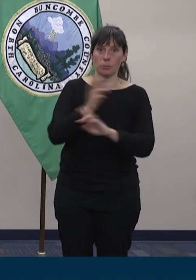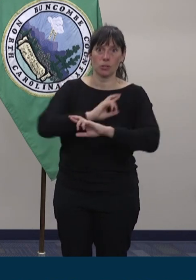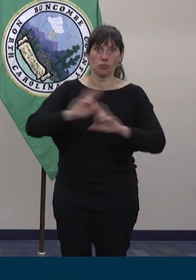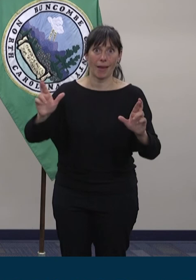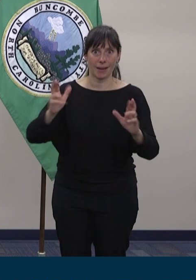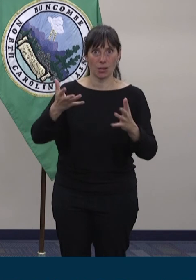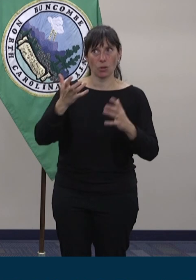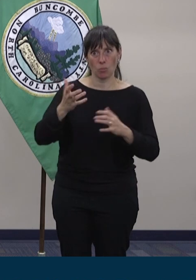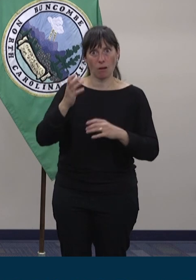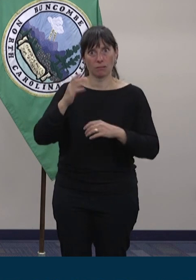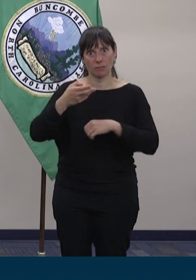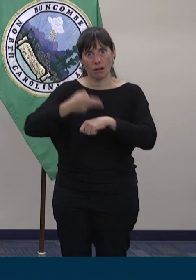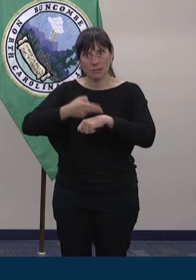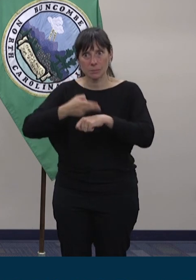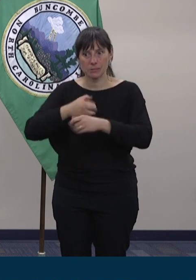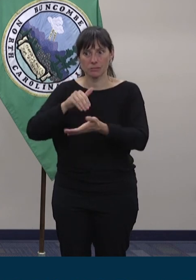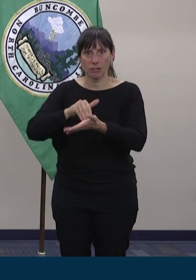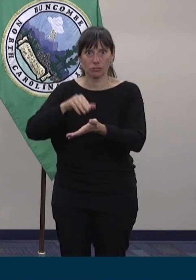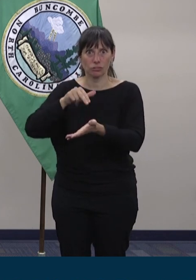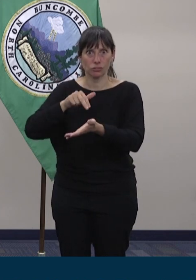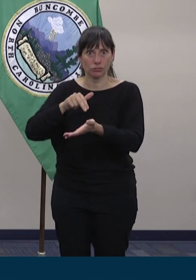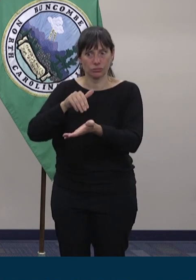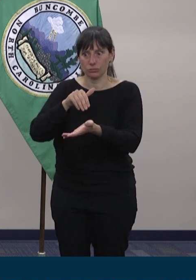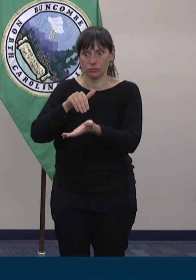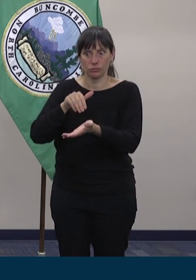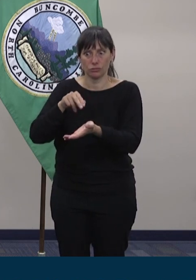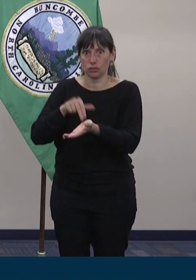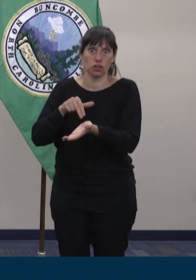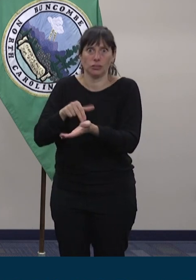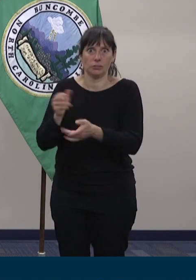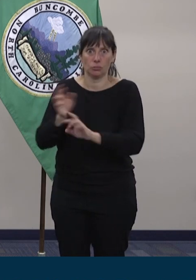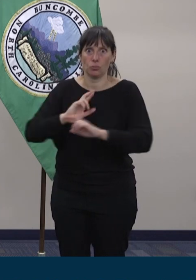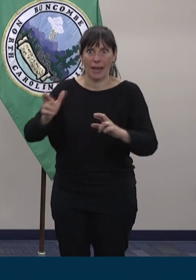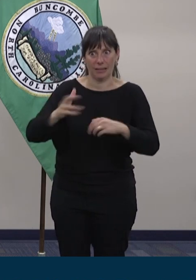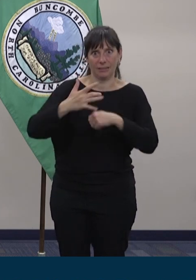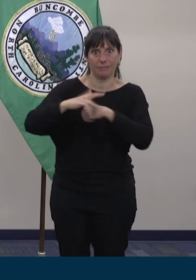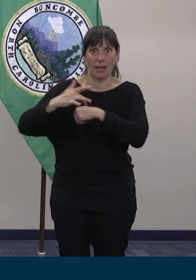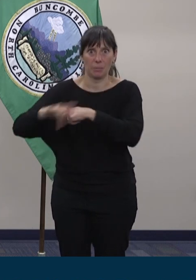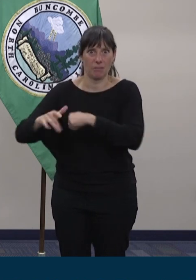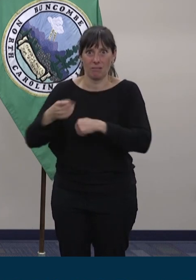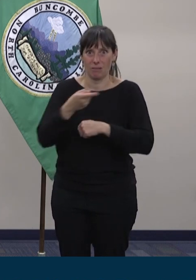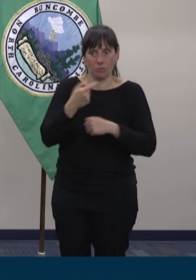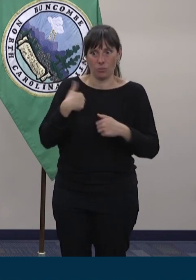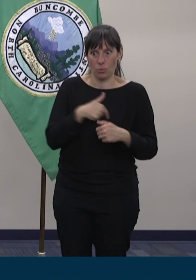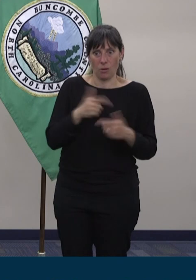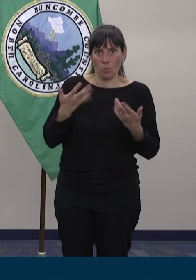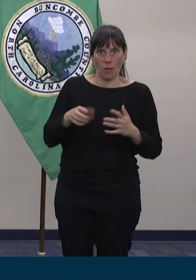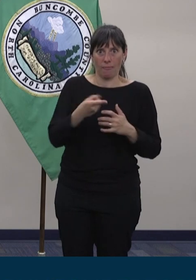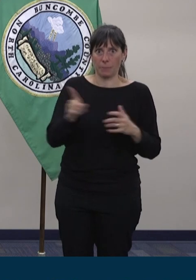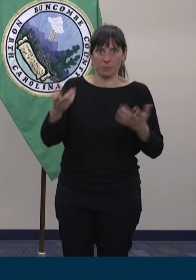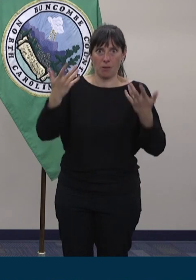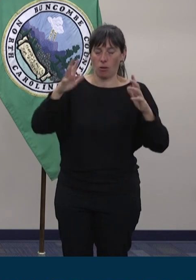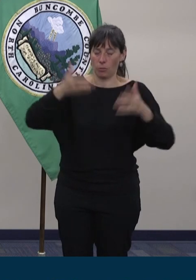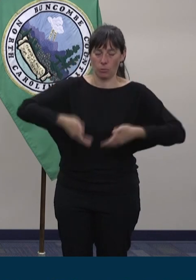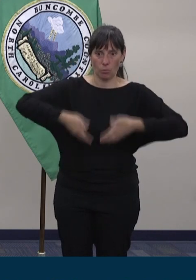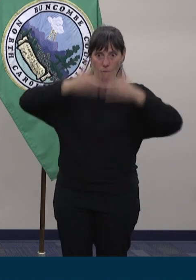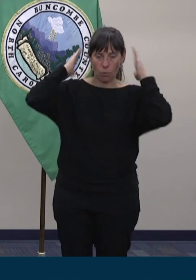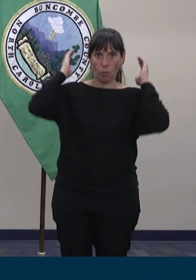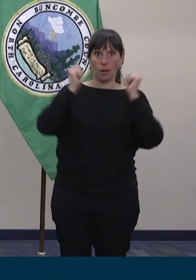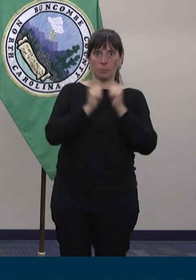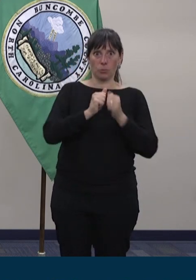protect those most at risk, whether they are family, friends, coworkers, or even those we have never